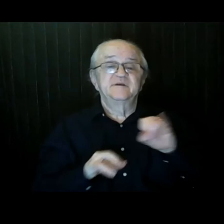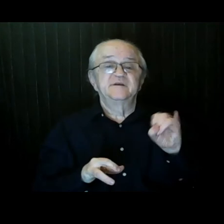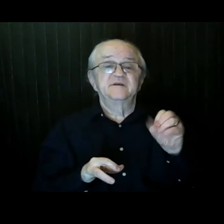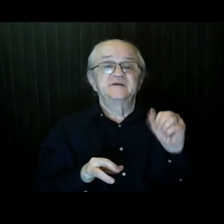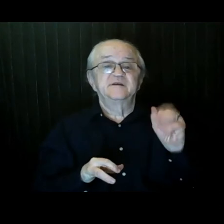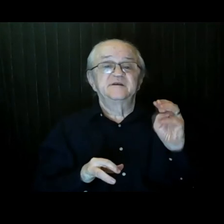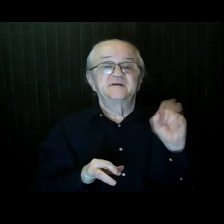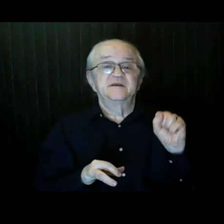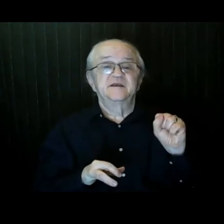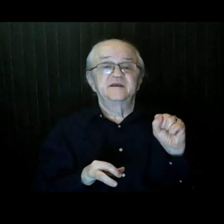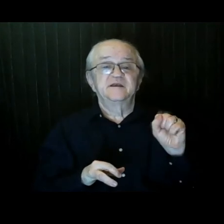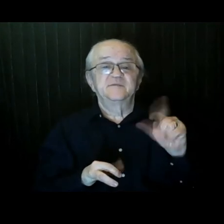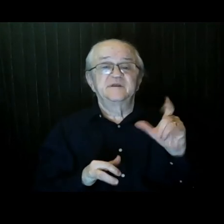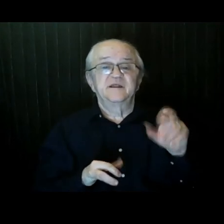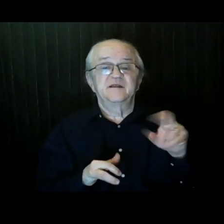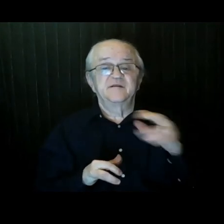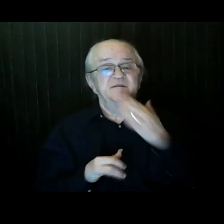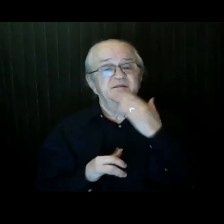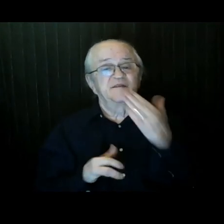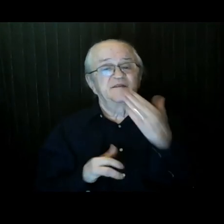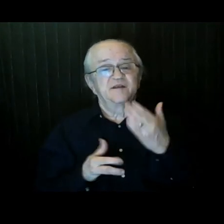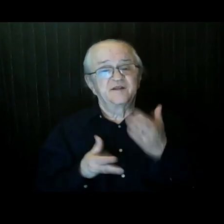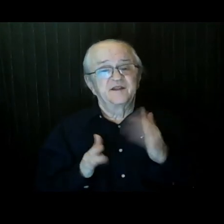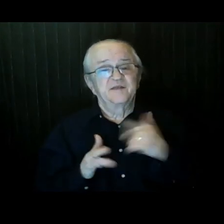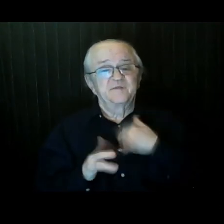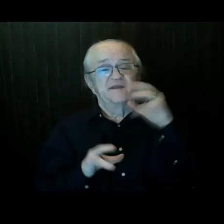thank you all for letting me be a part of the evening.